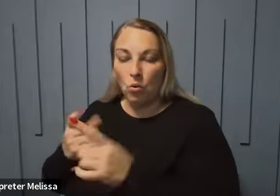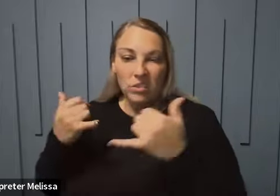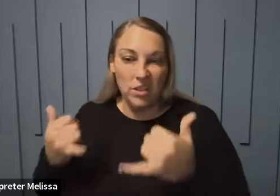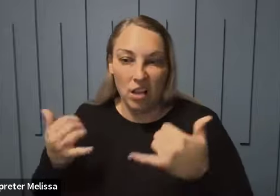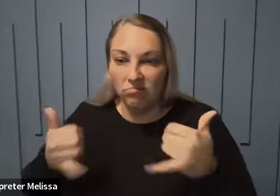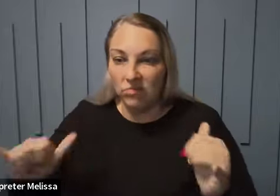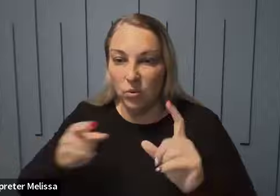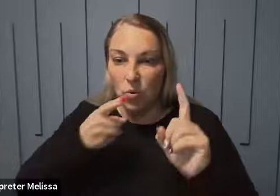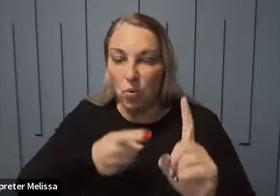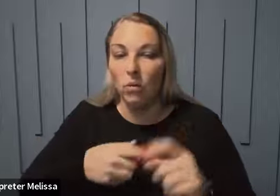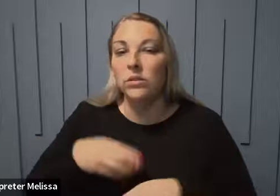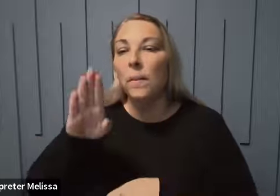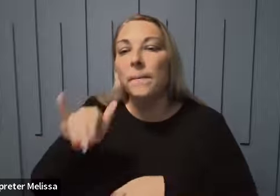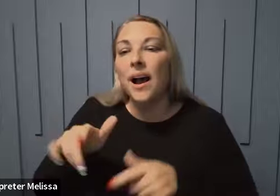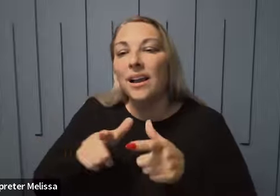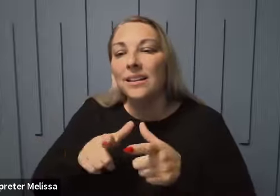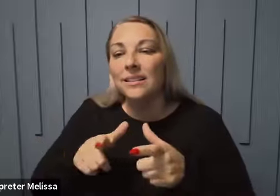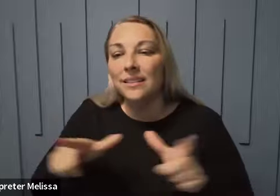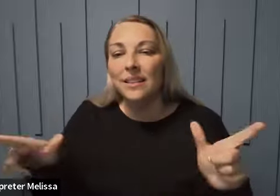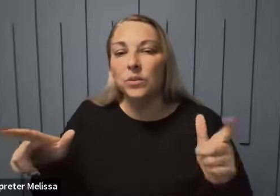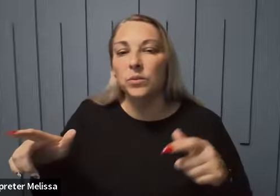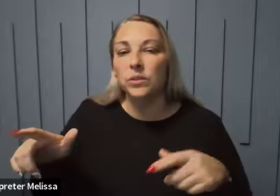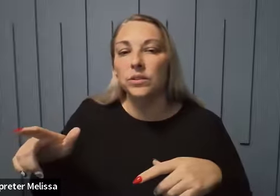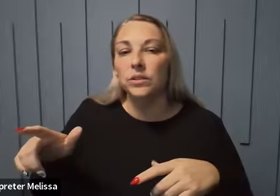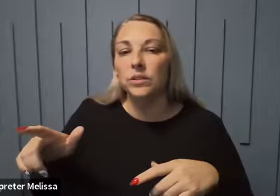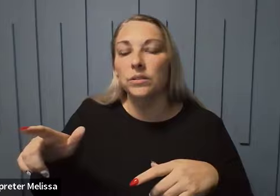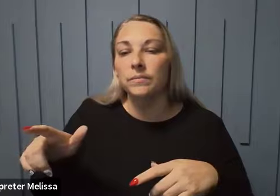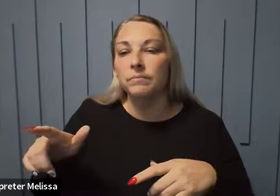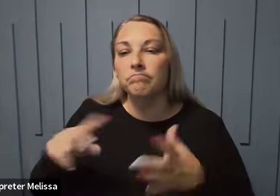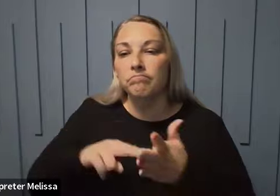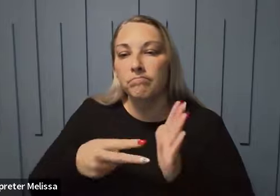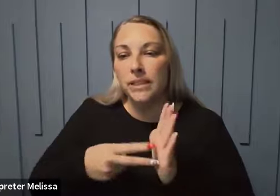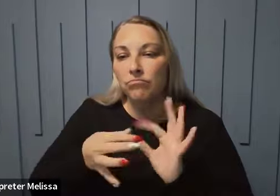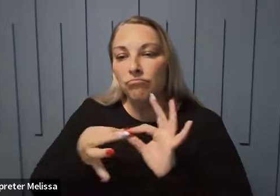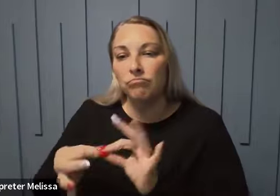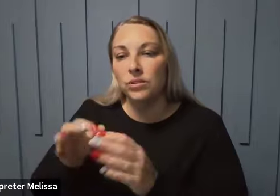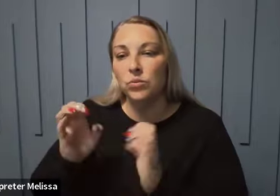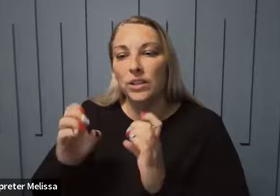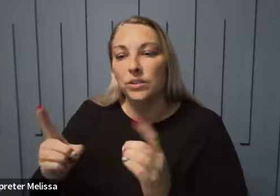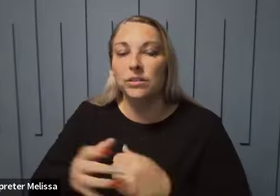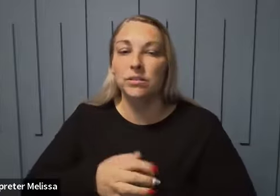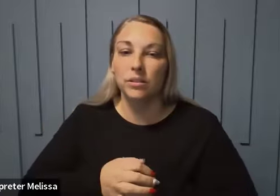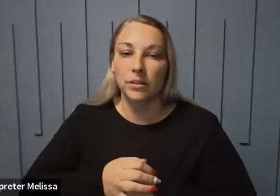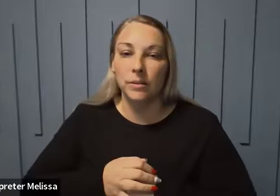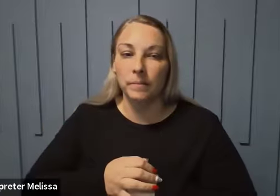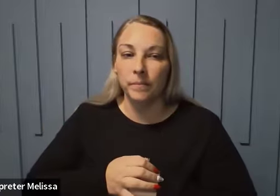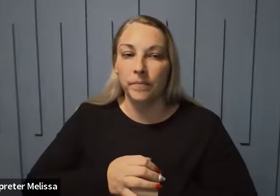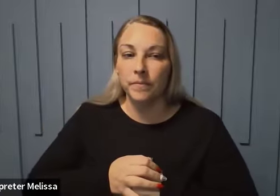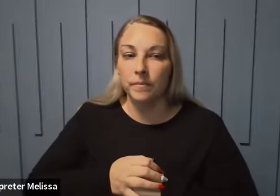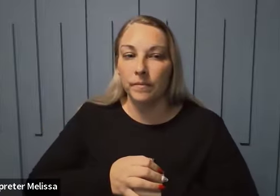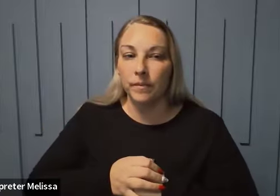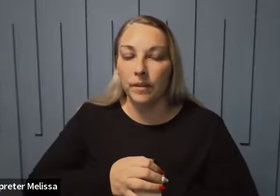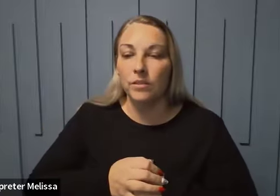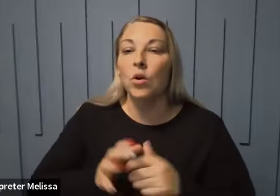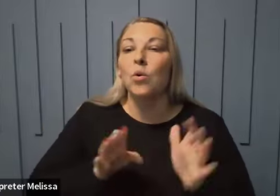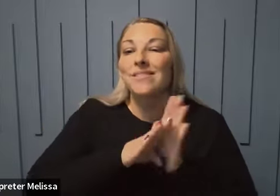education? It really is the idea of additive bilingualism and the design of developmental